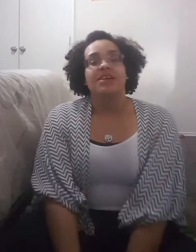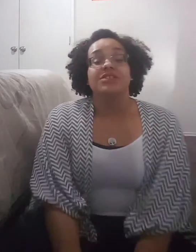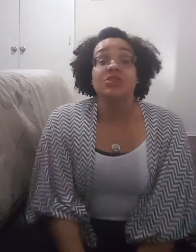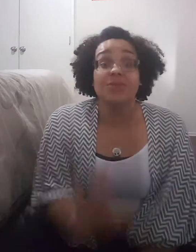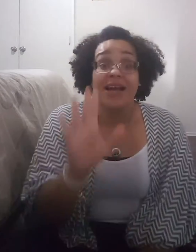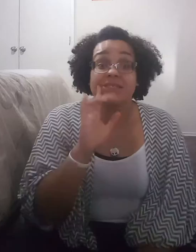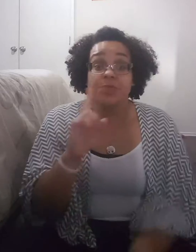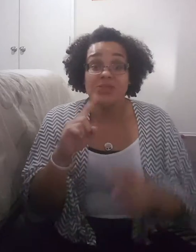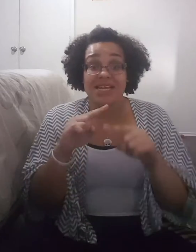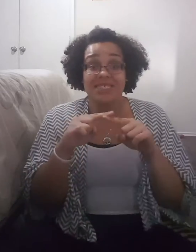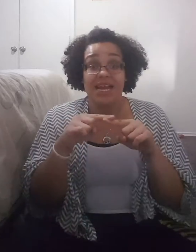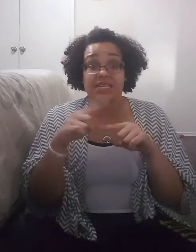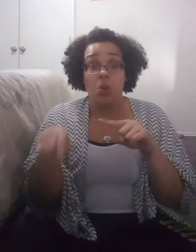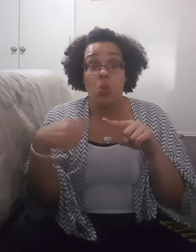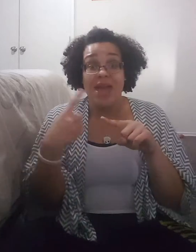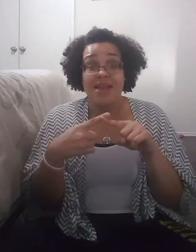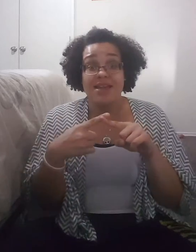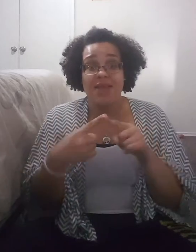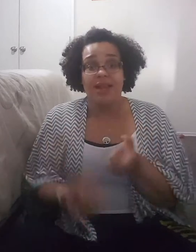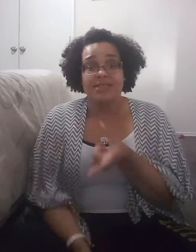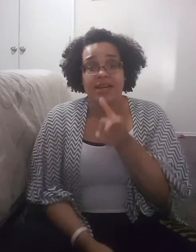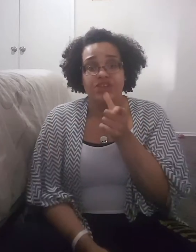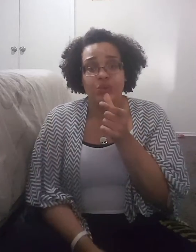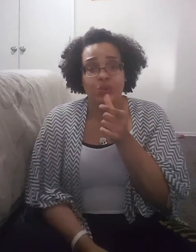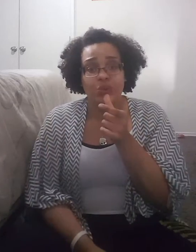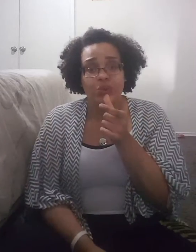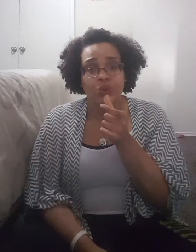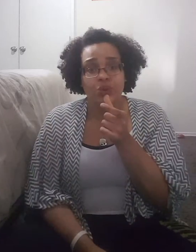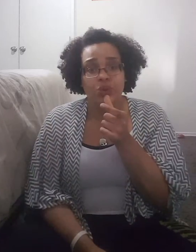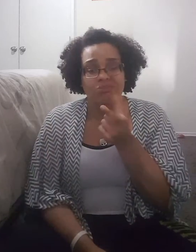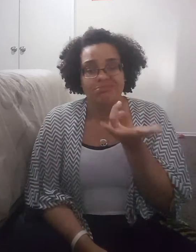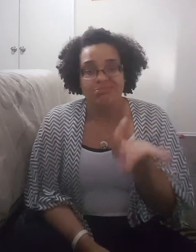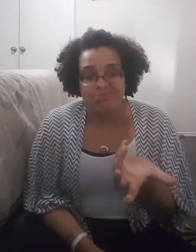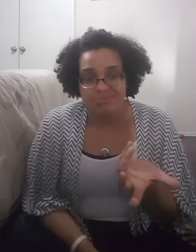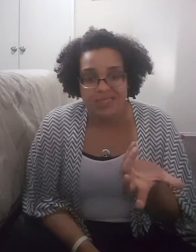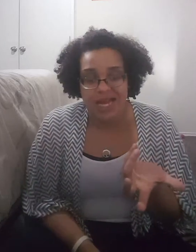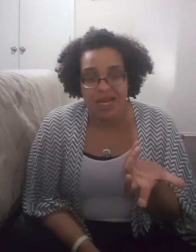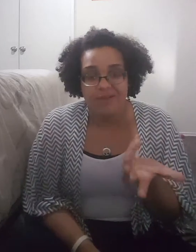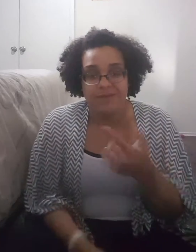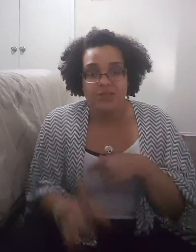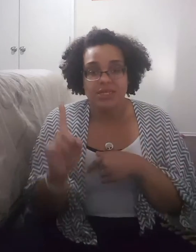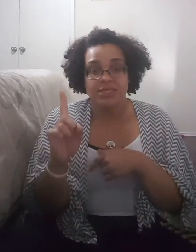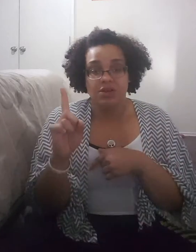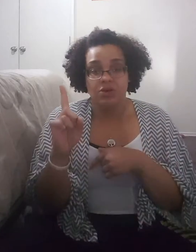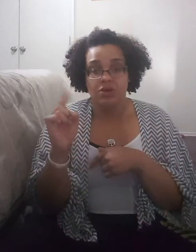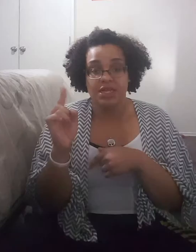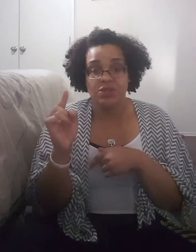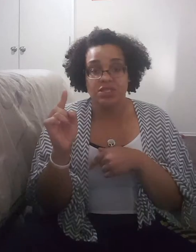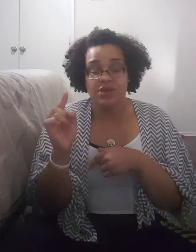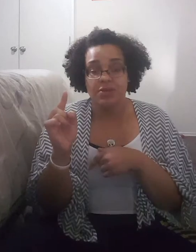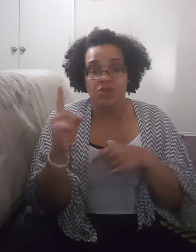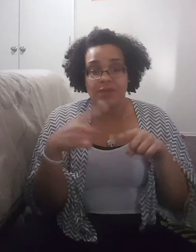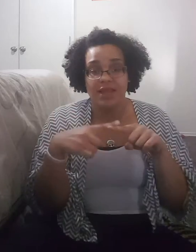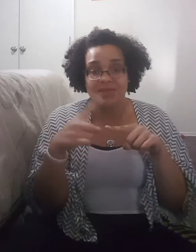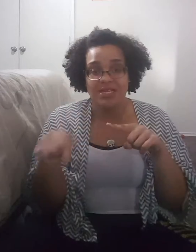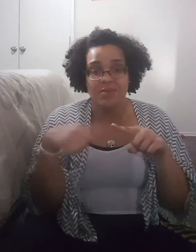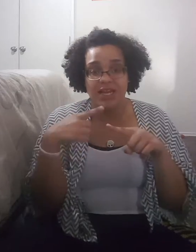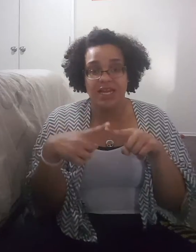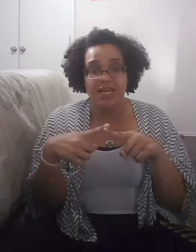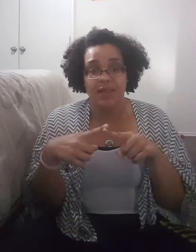So suppose I signed when and then I signed who. It's kind of confusing. So this was doing the movement, that's my dominant hand, and then